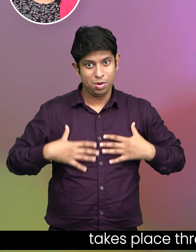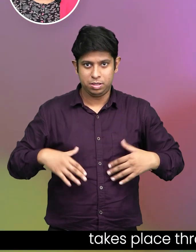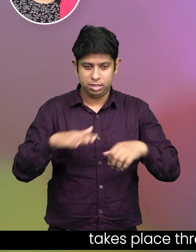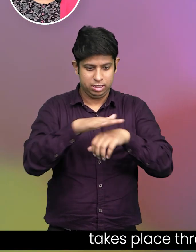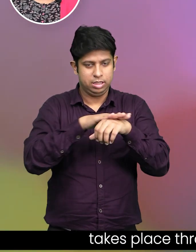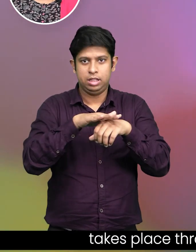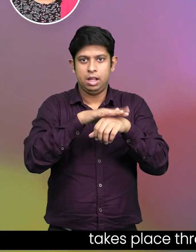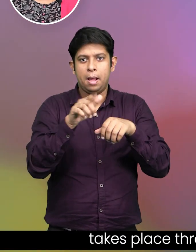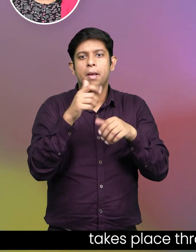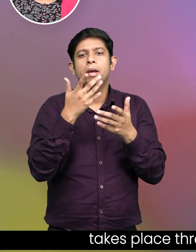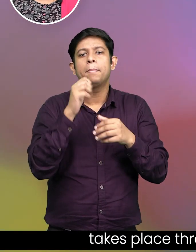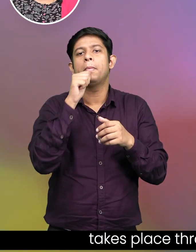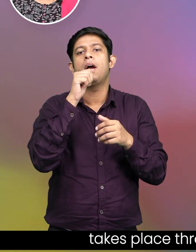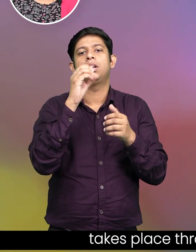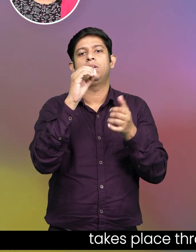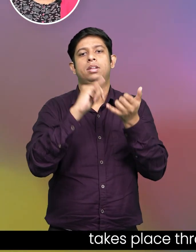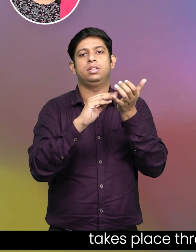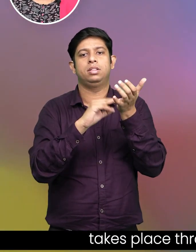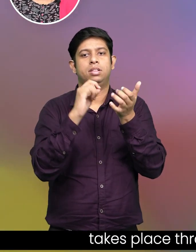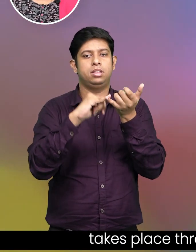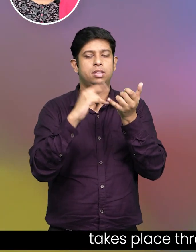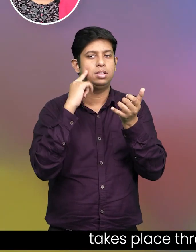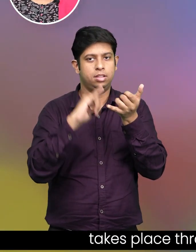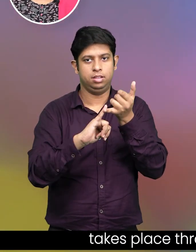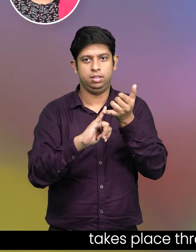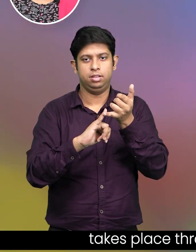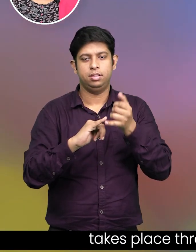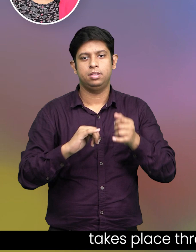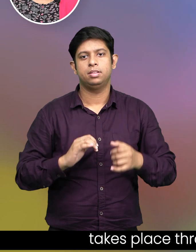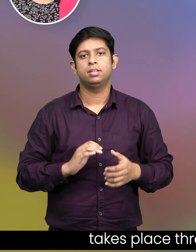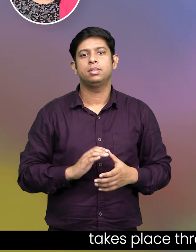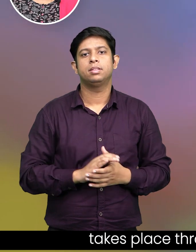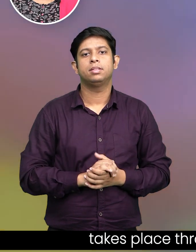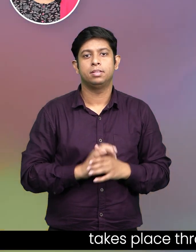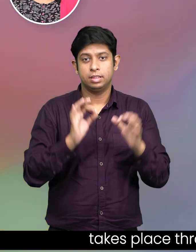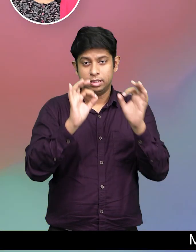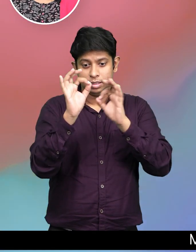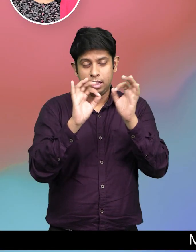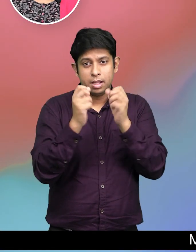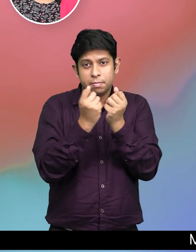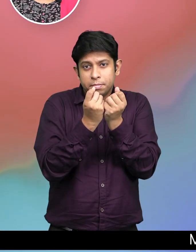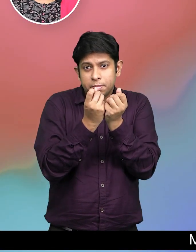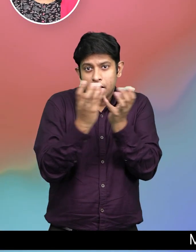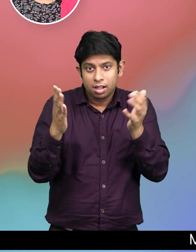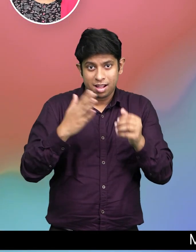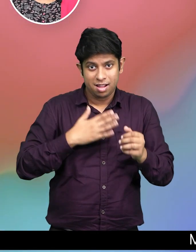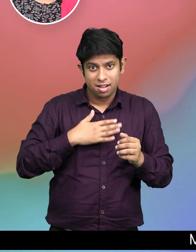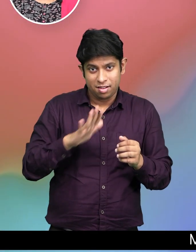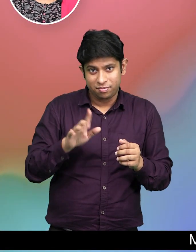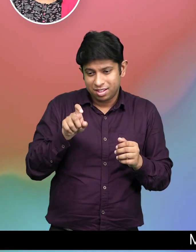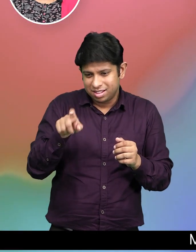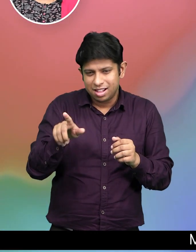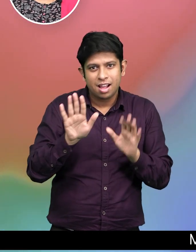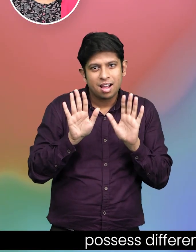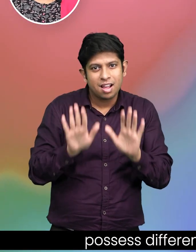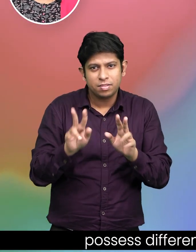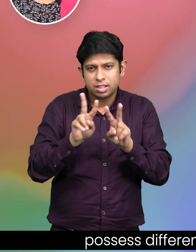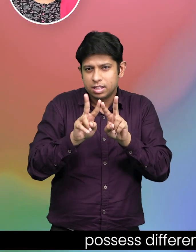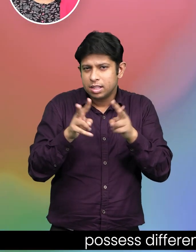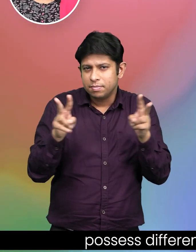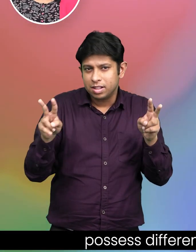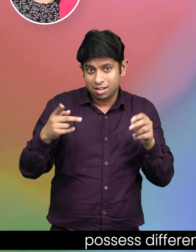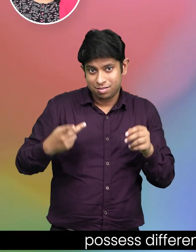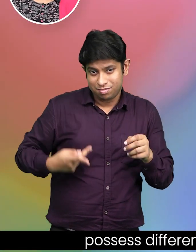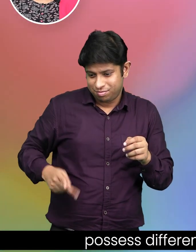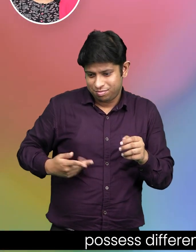through the body's surface by osmosis. Multicellular organisms